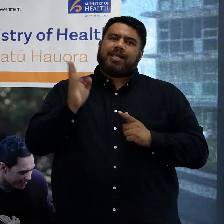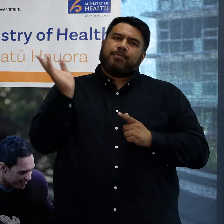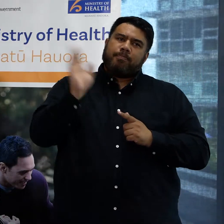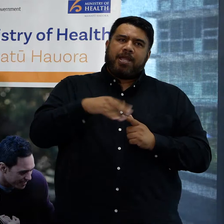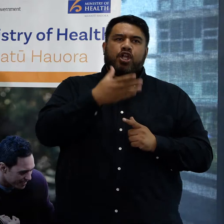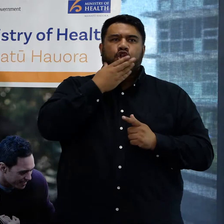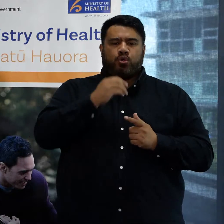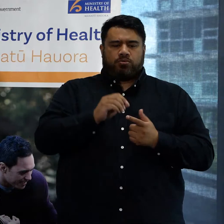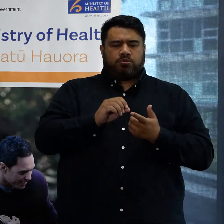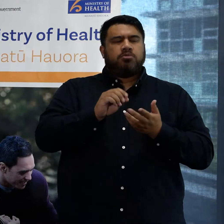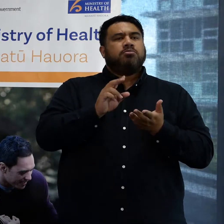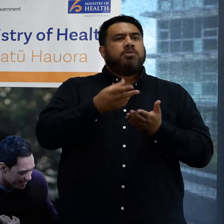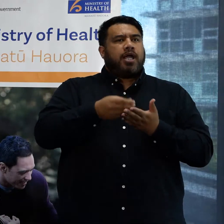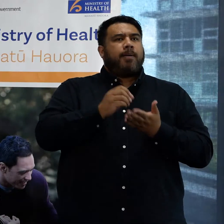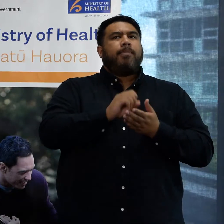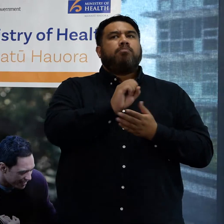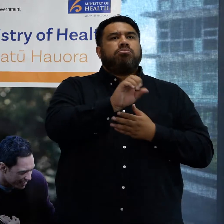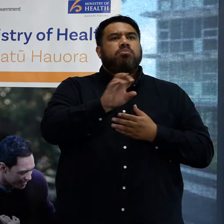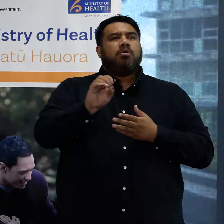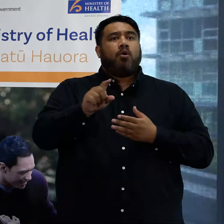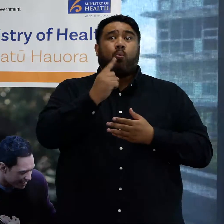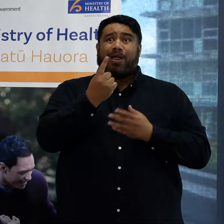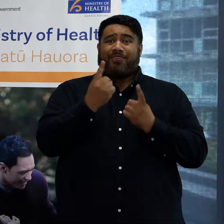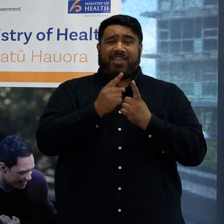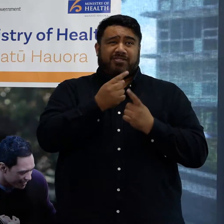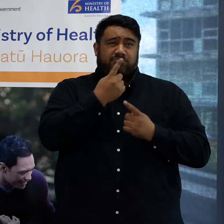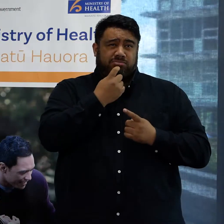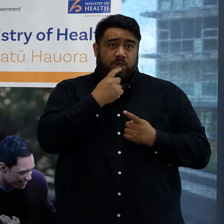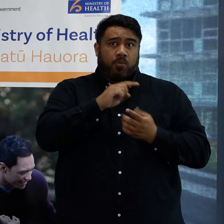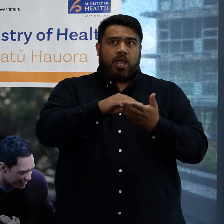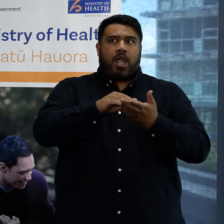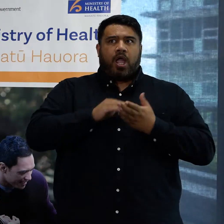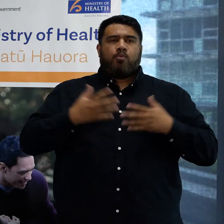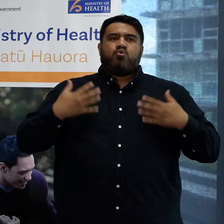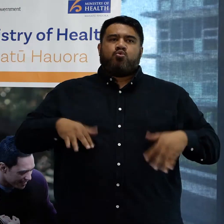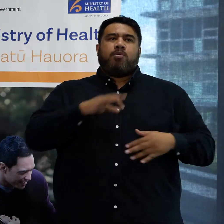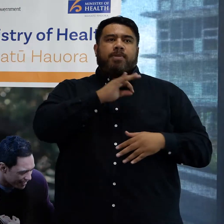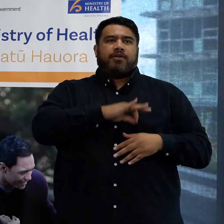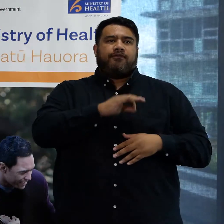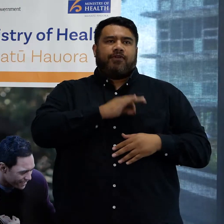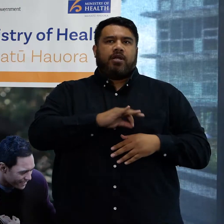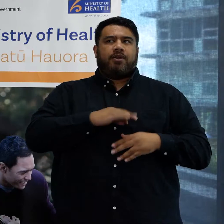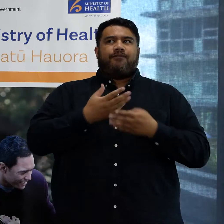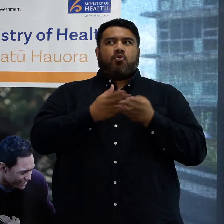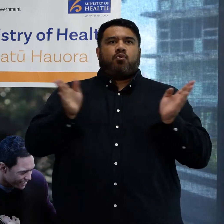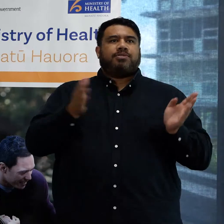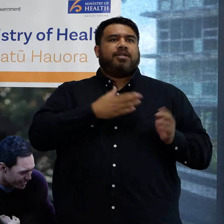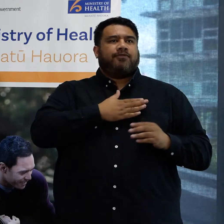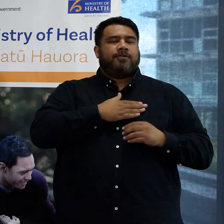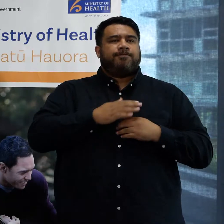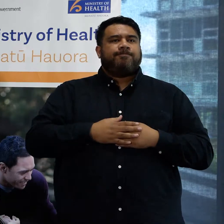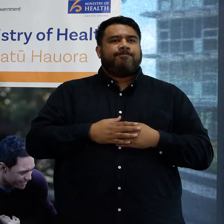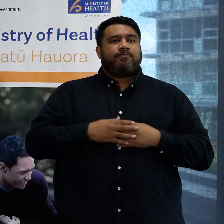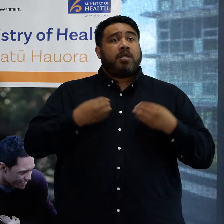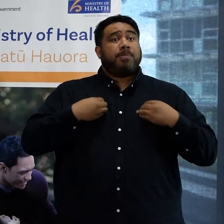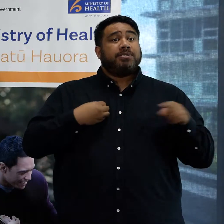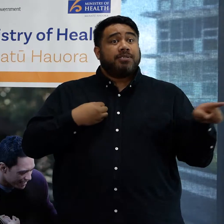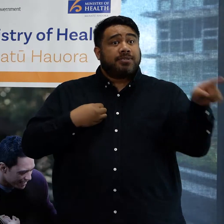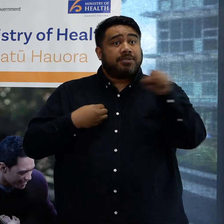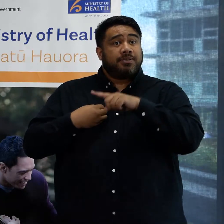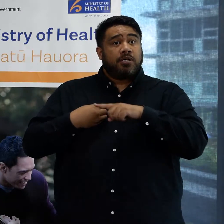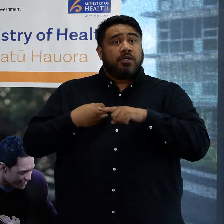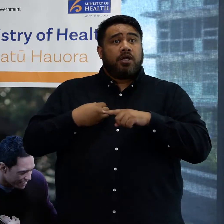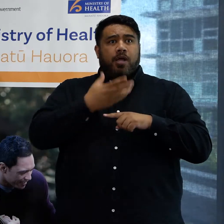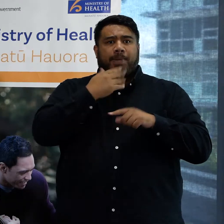a small thing you can do that can have a huge benefit. And to businesses, please ensure your QR codes